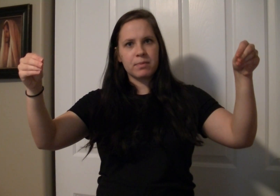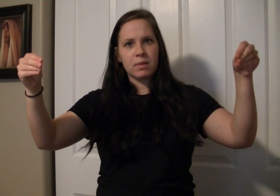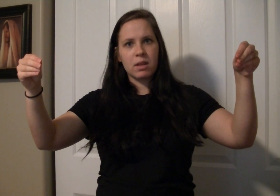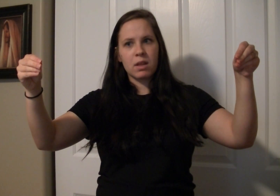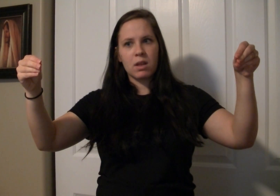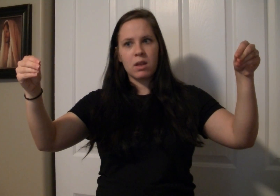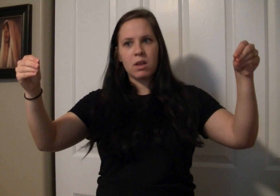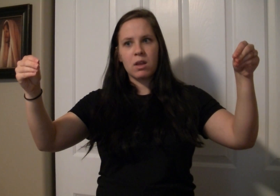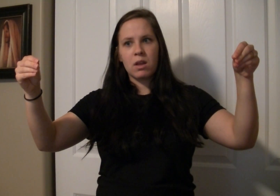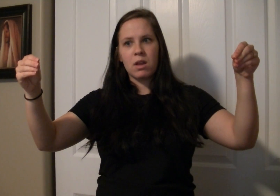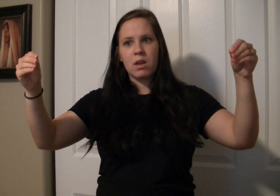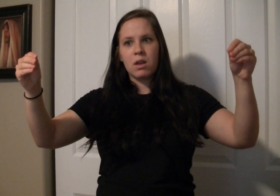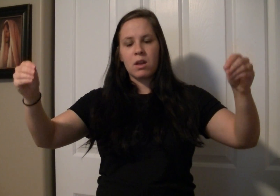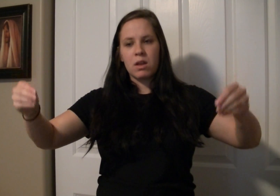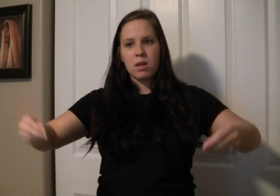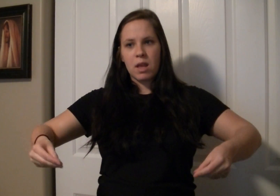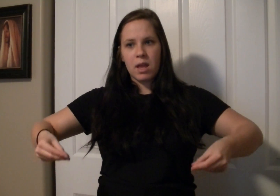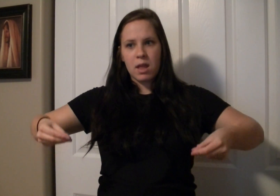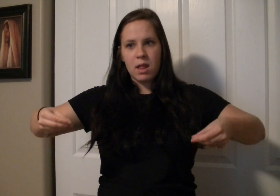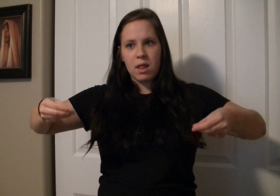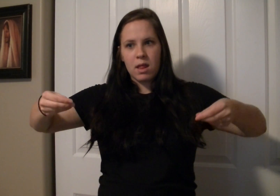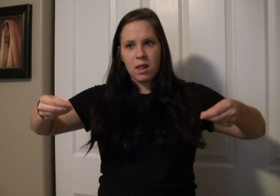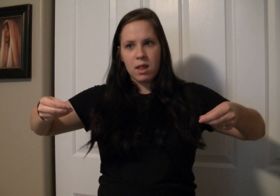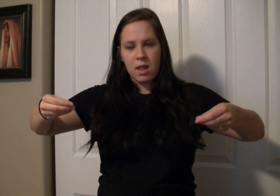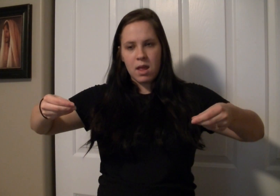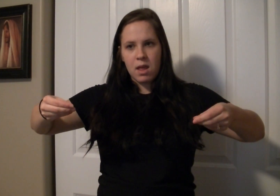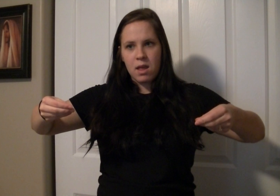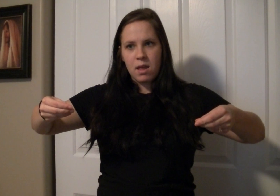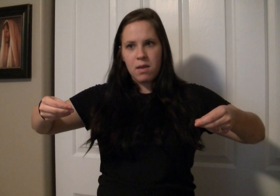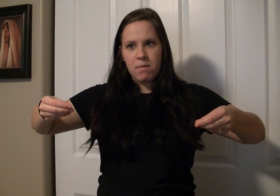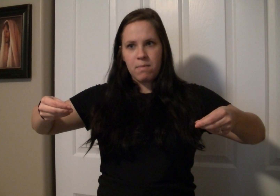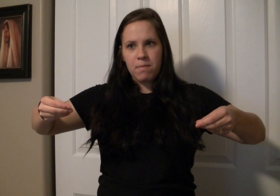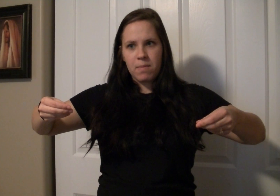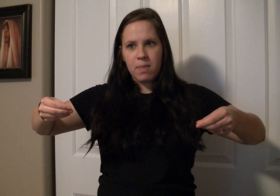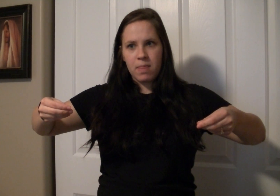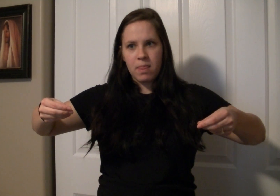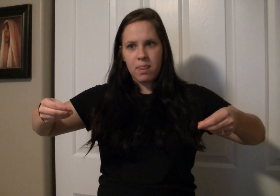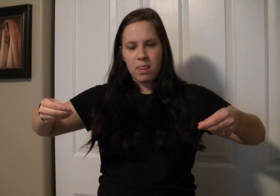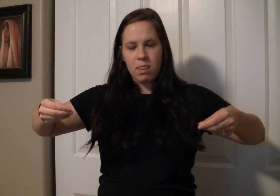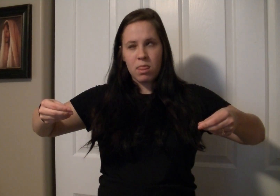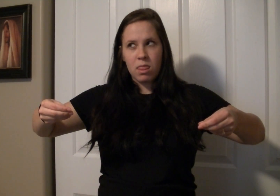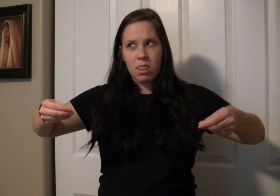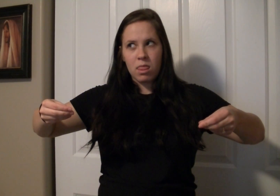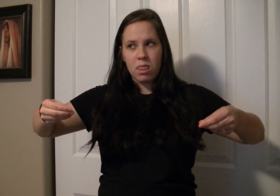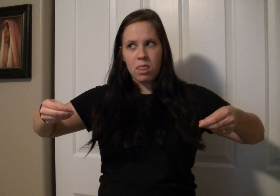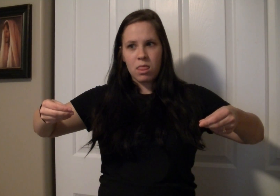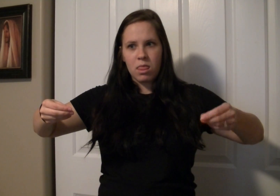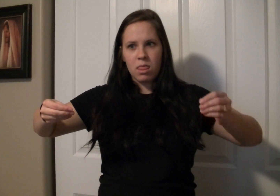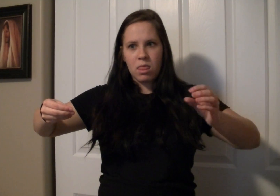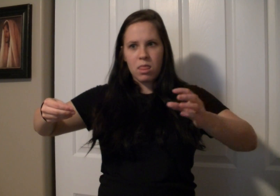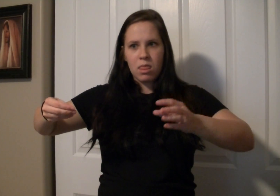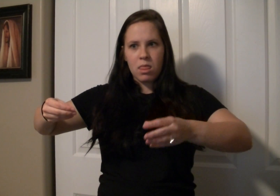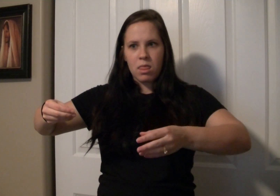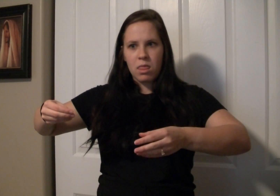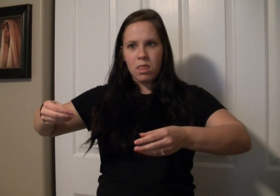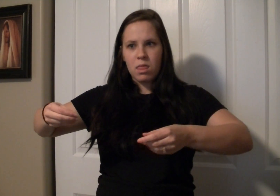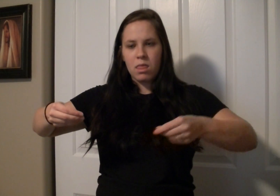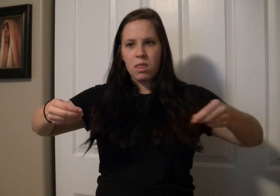up the needle. There's a little flipper on the back of your sewing machine. So you flip it up, you take your